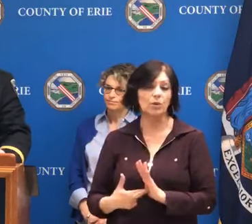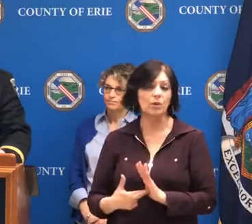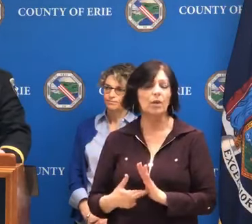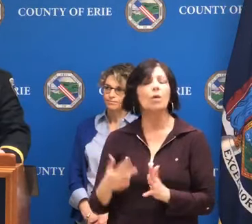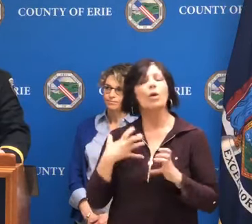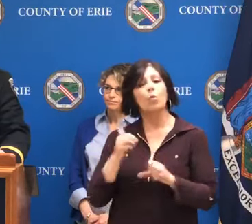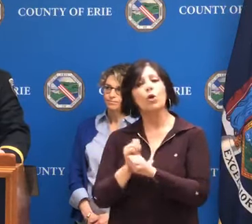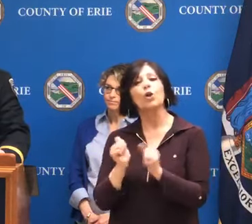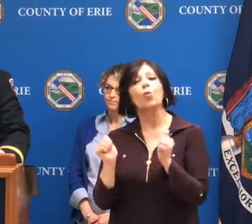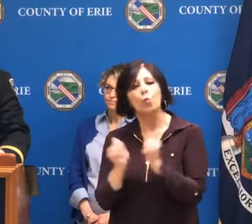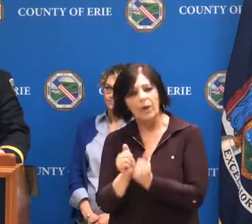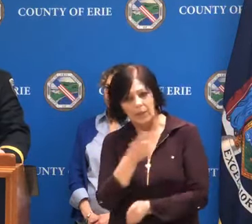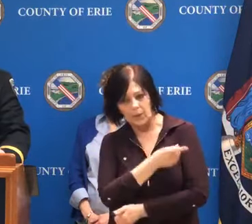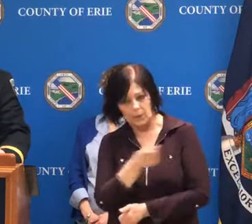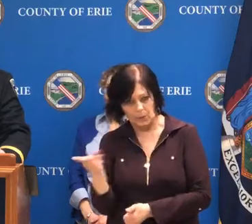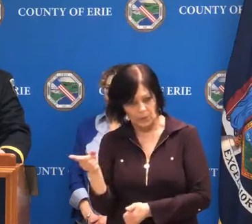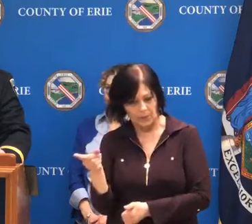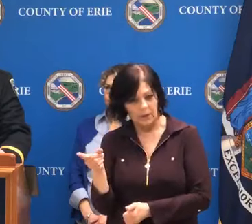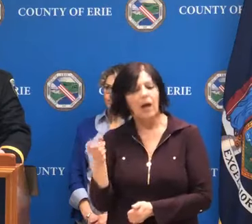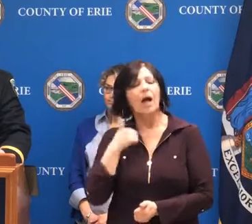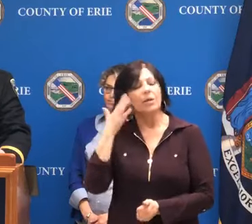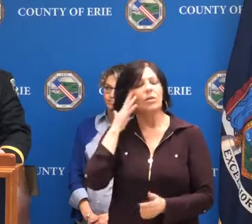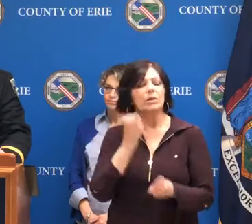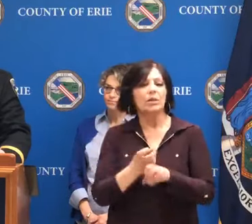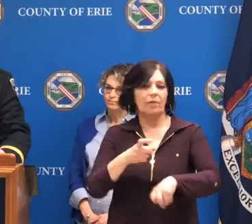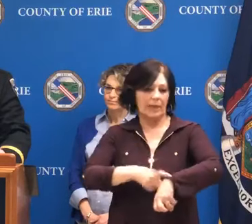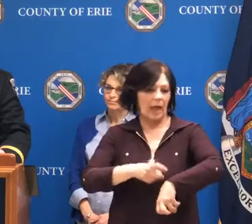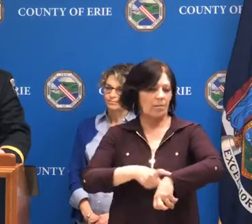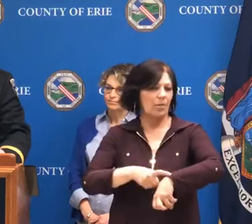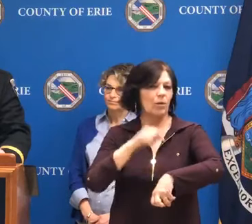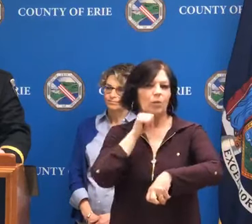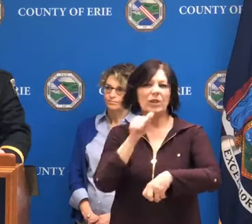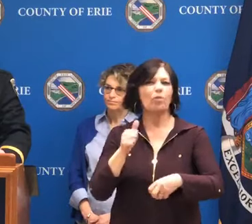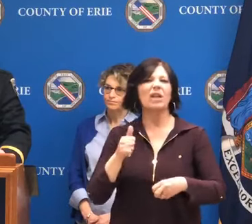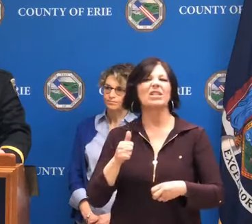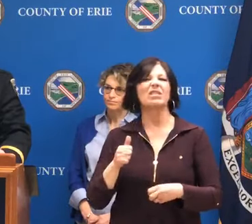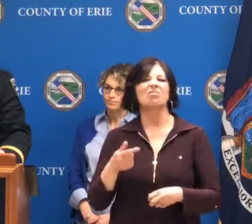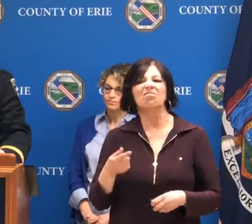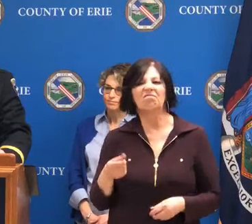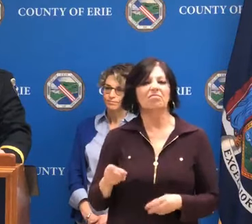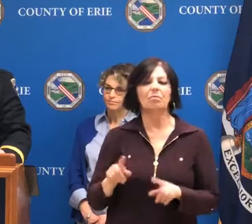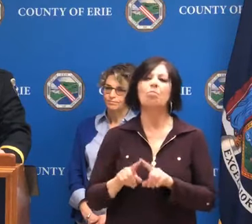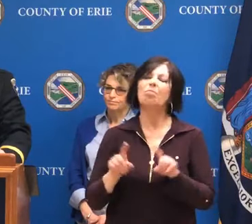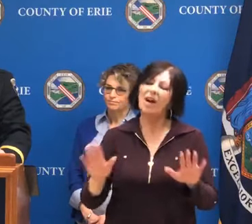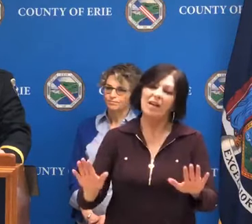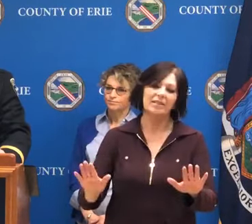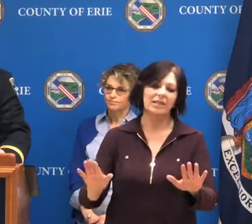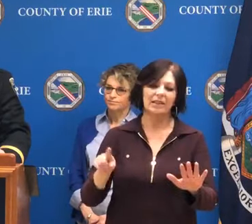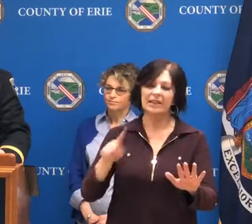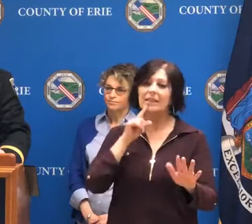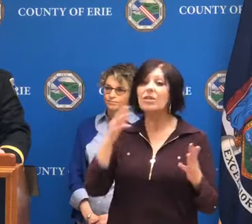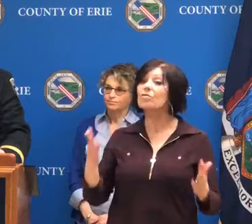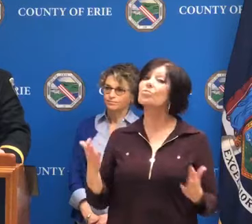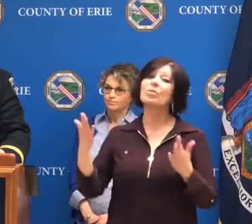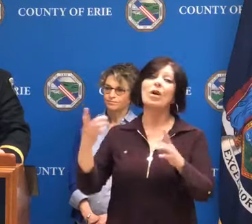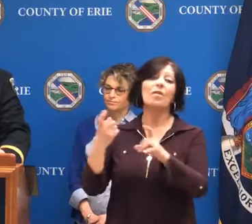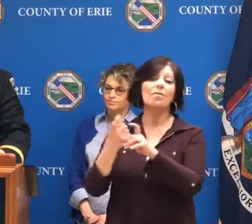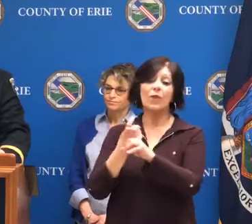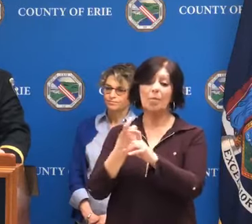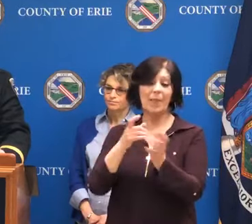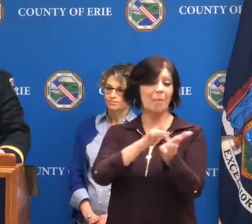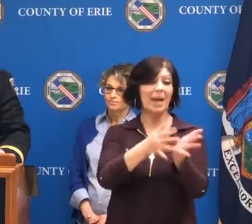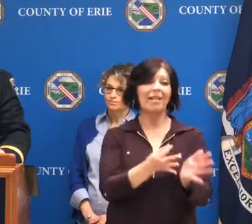want to work with you. We know we're going through a tough time, and we're not here to rub salt in the wound, but these are the recommendations from our